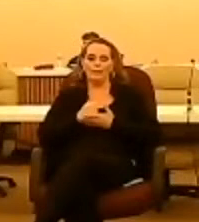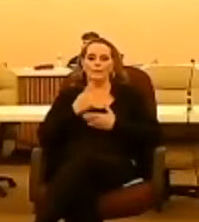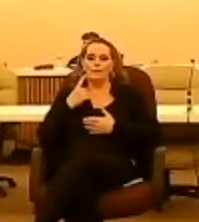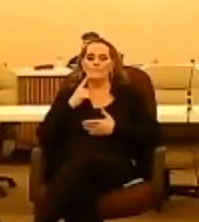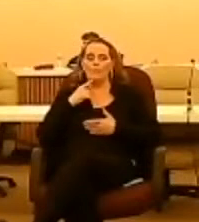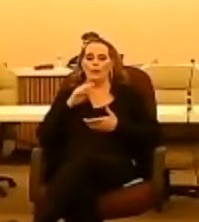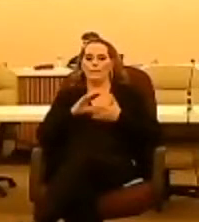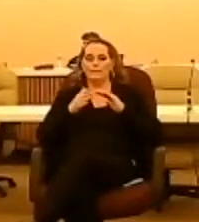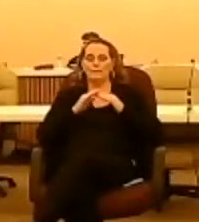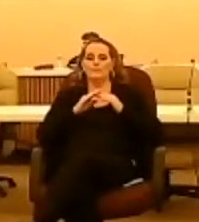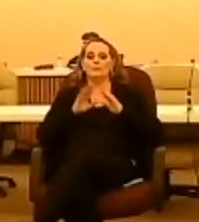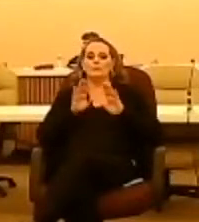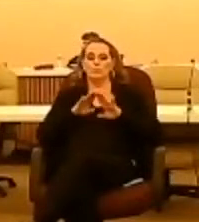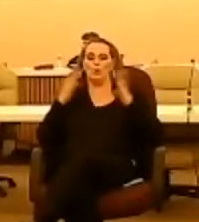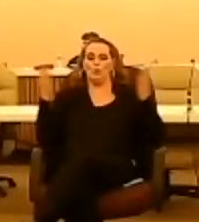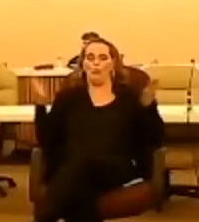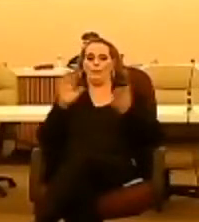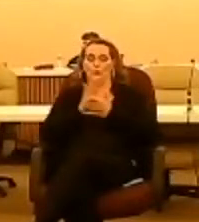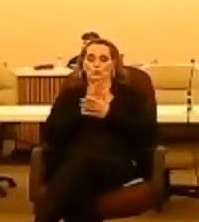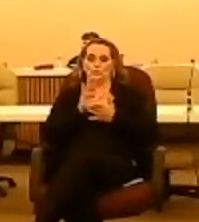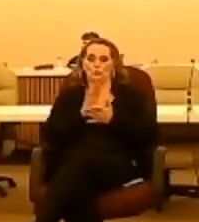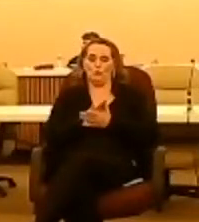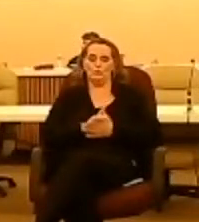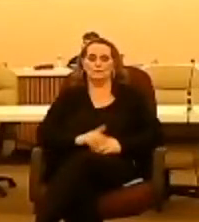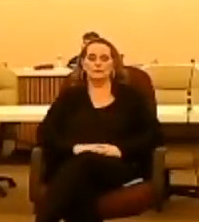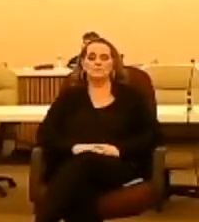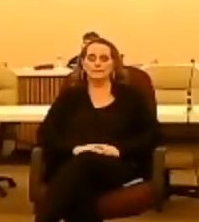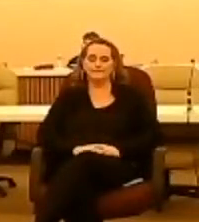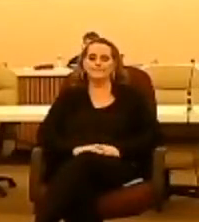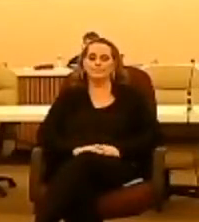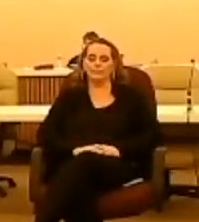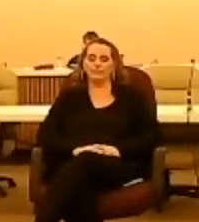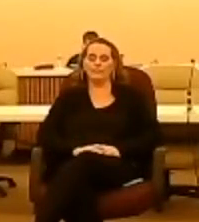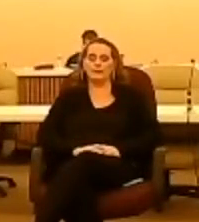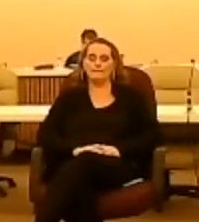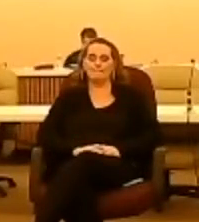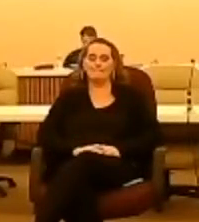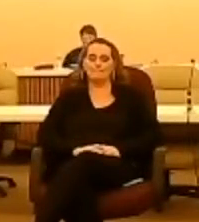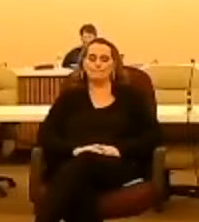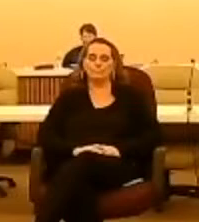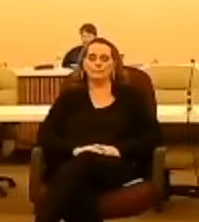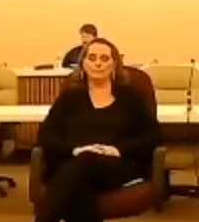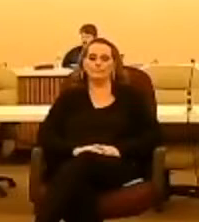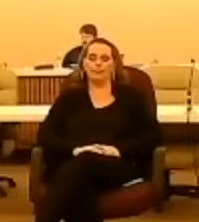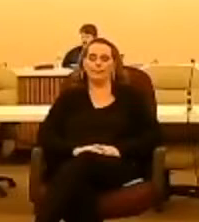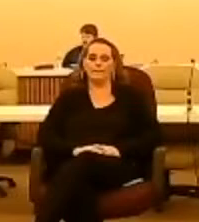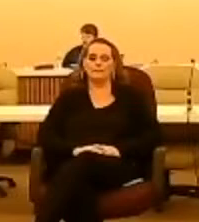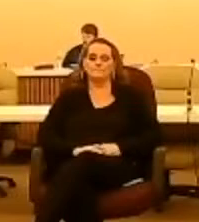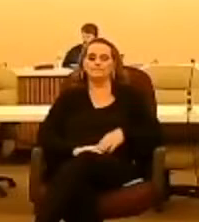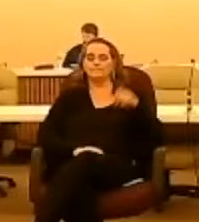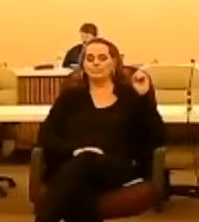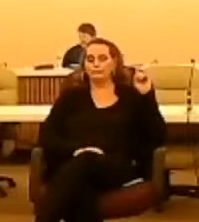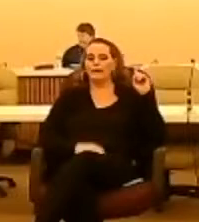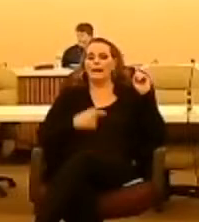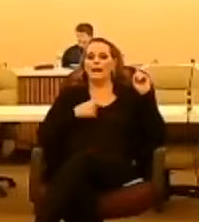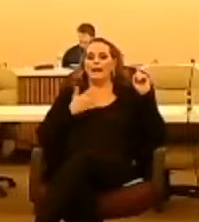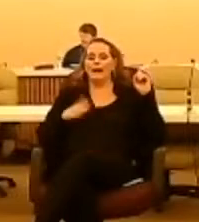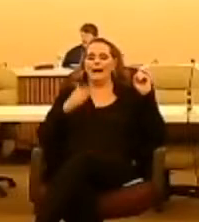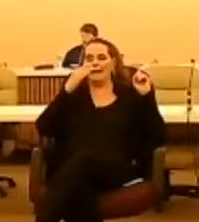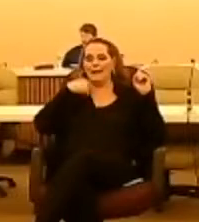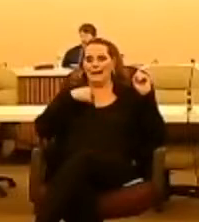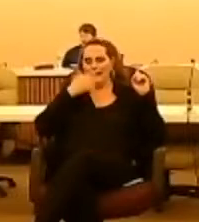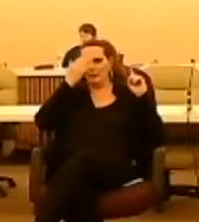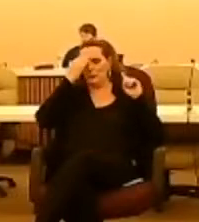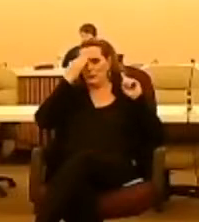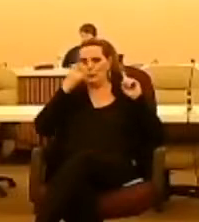to be able to open the schools up a little bit more and get the kids back. And I do In know person. that